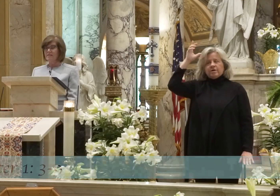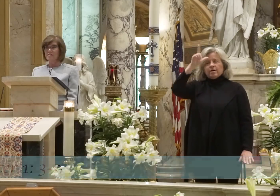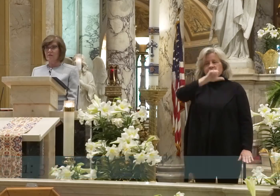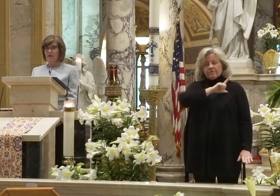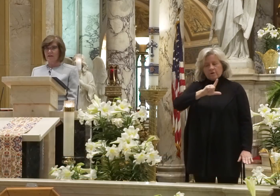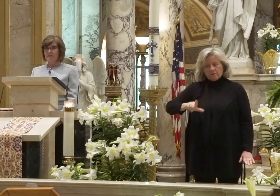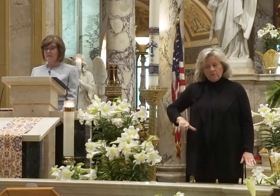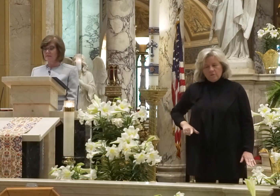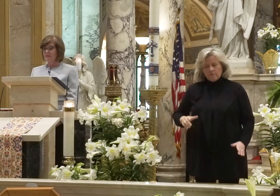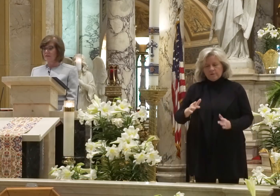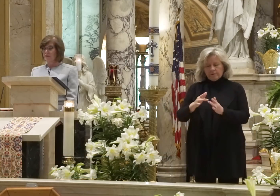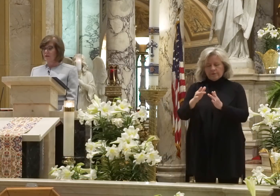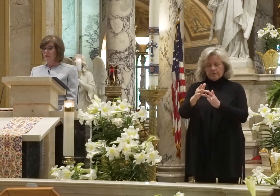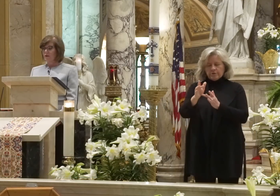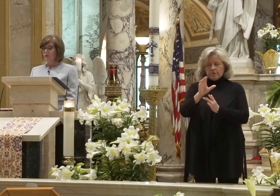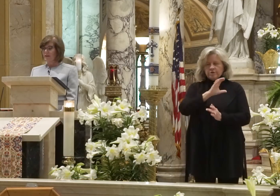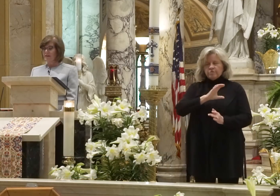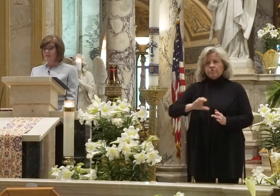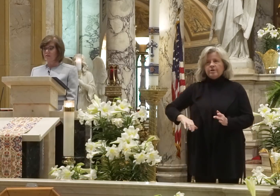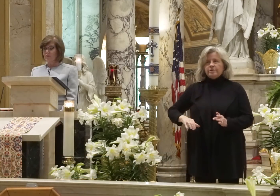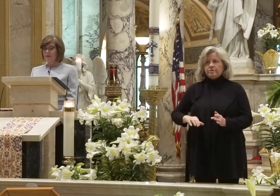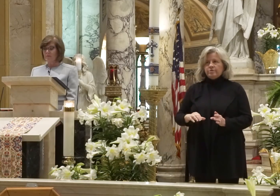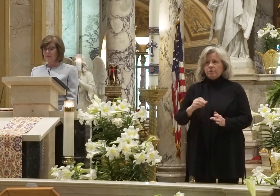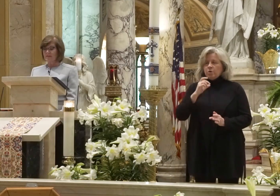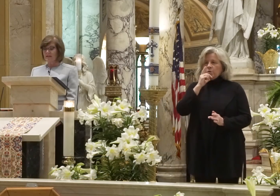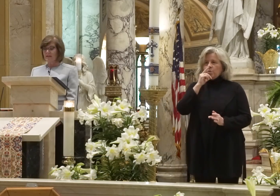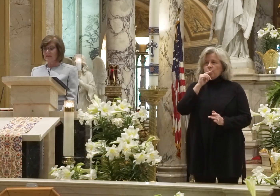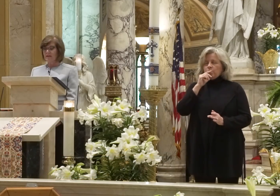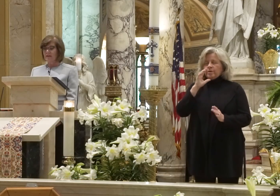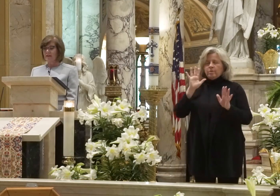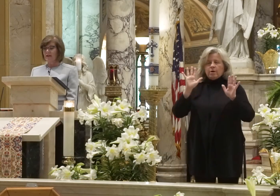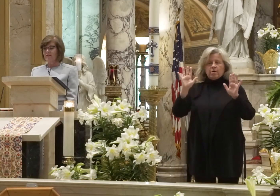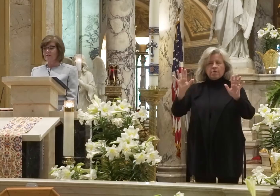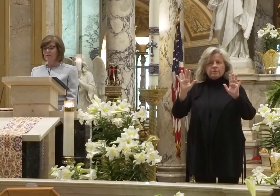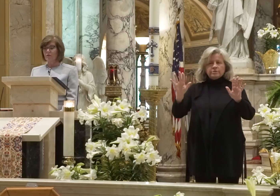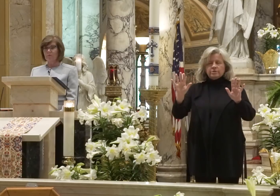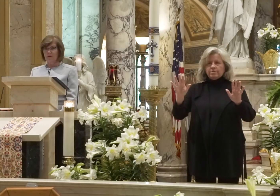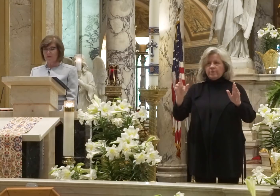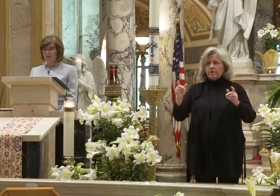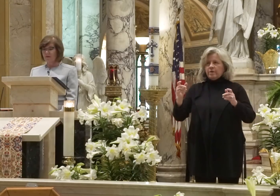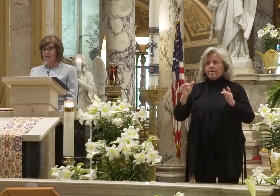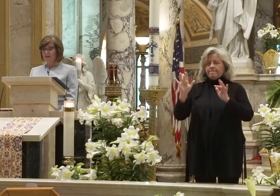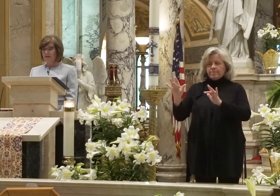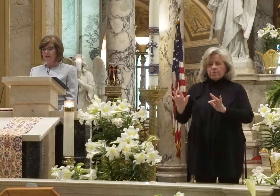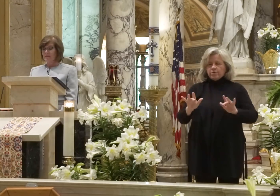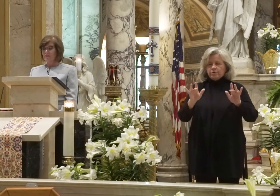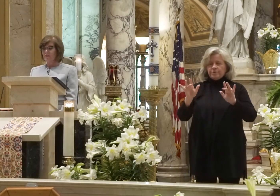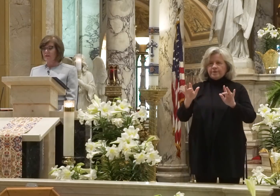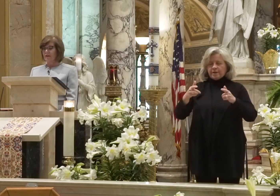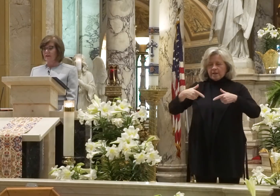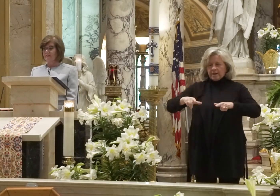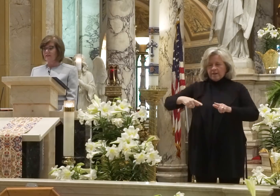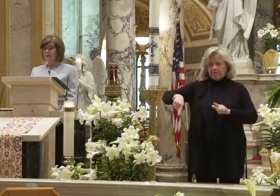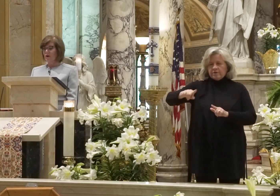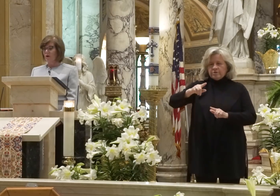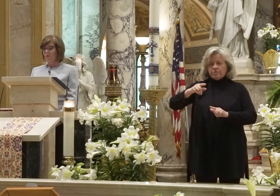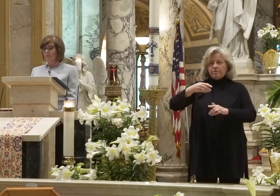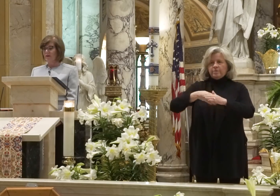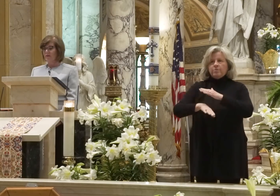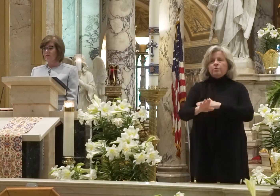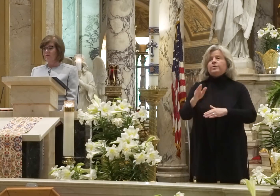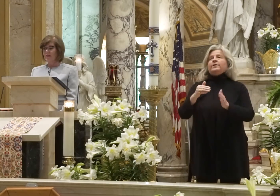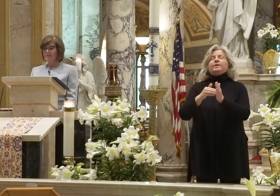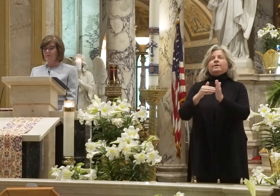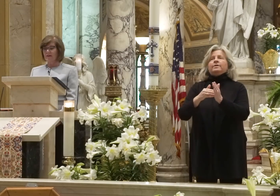Lord Jesus Christ, who in his great mercy gave us a new birth to a living